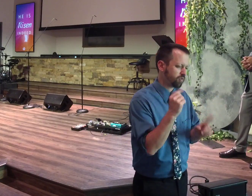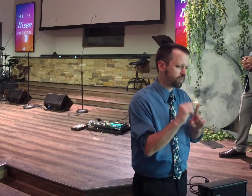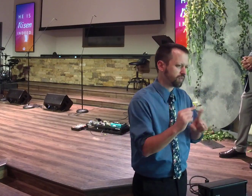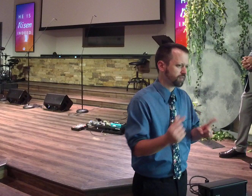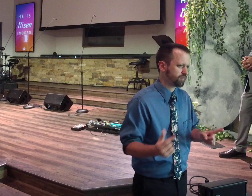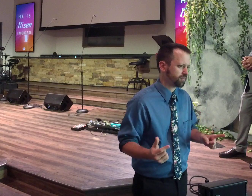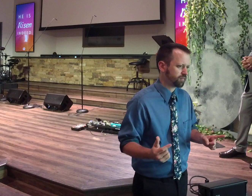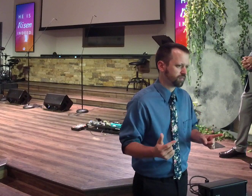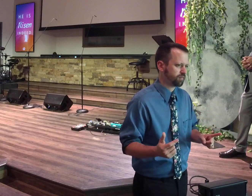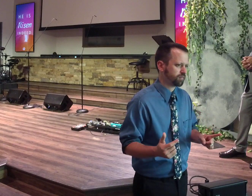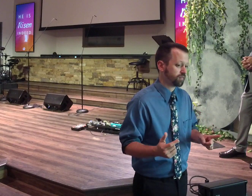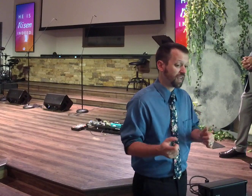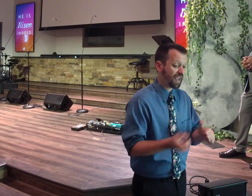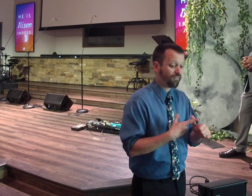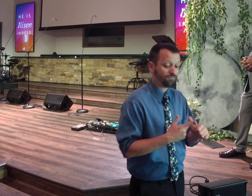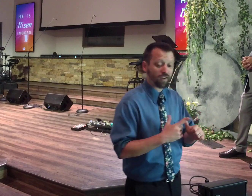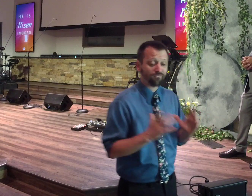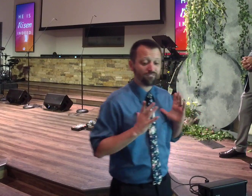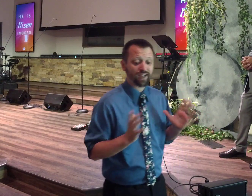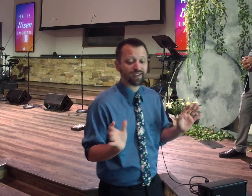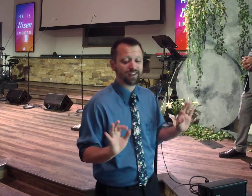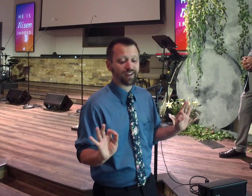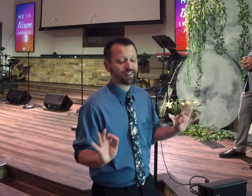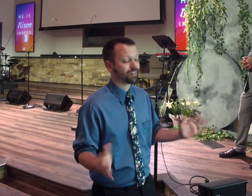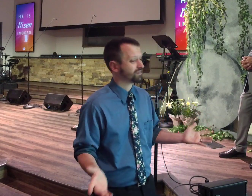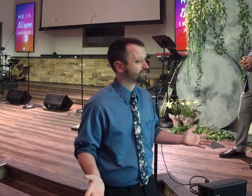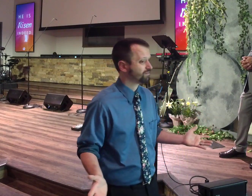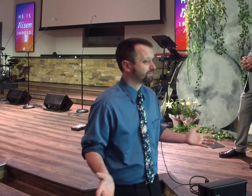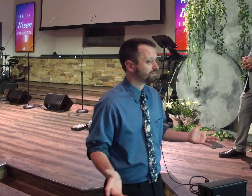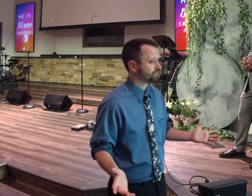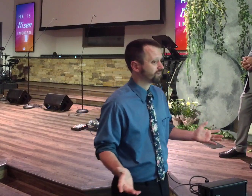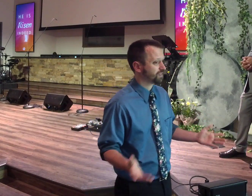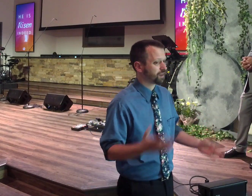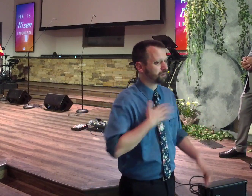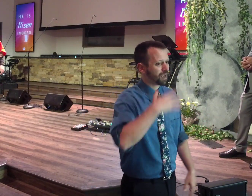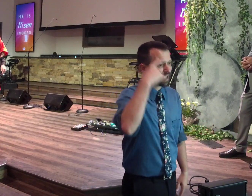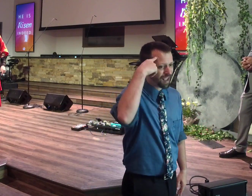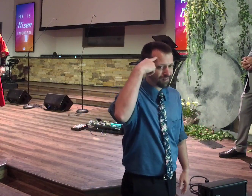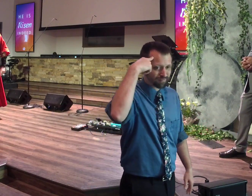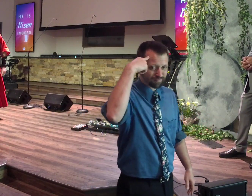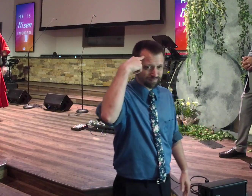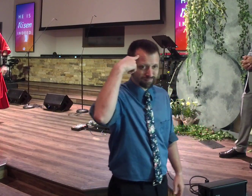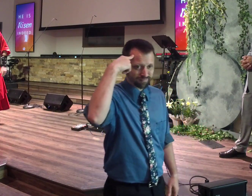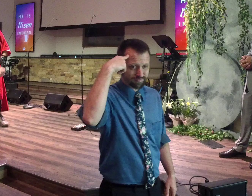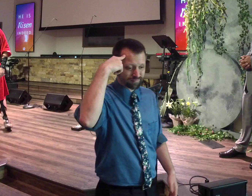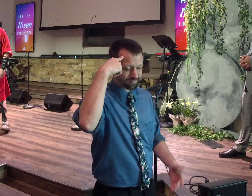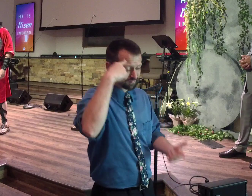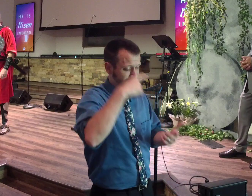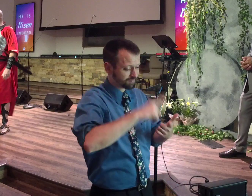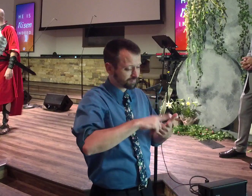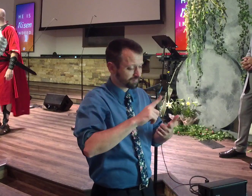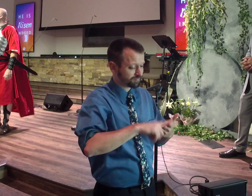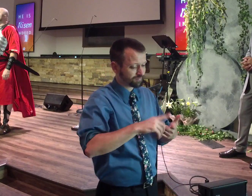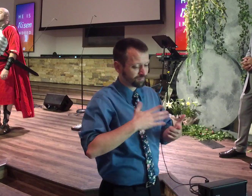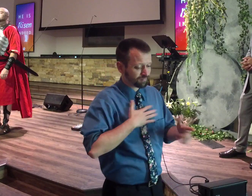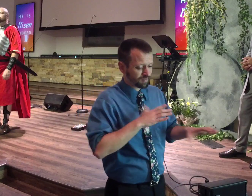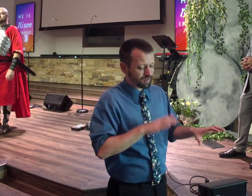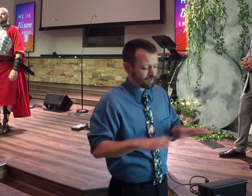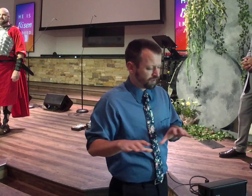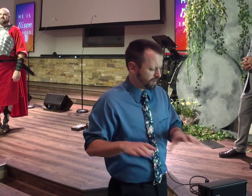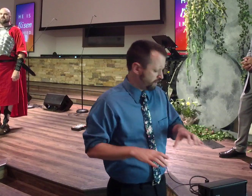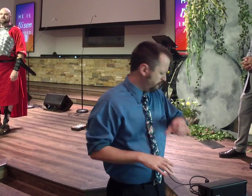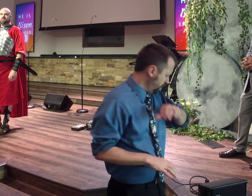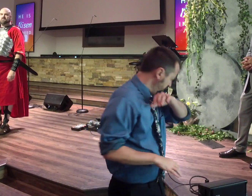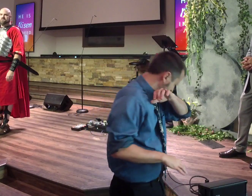Seemed harmless at first. At first only in my head. then in ways I thought no one